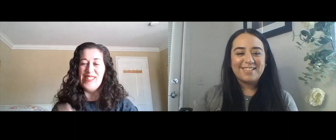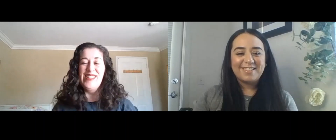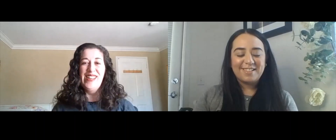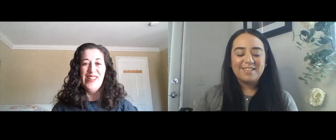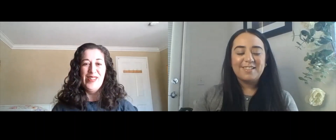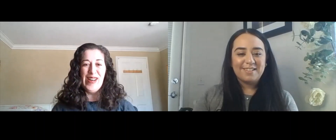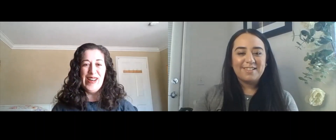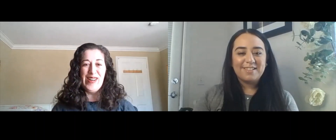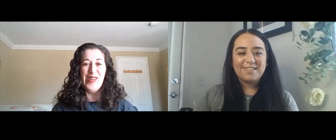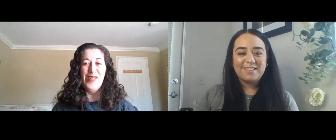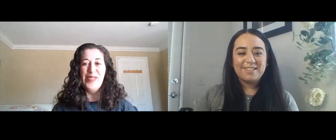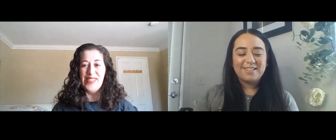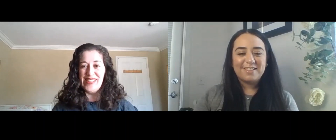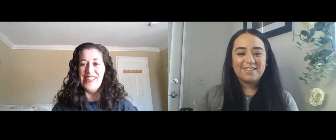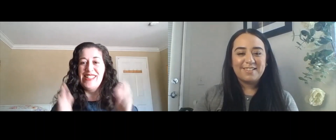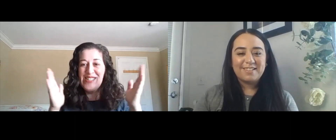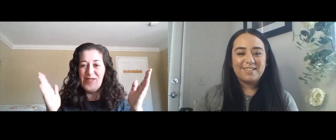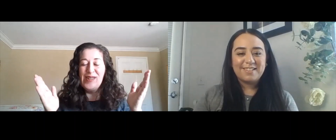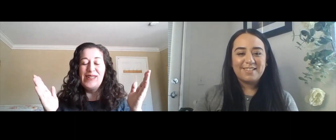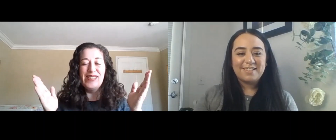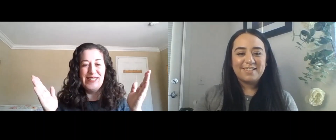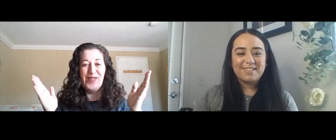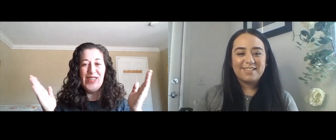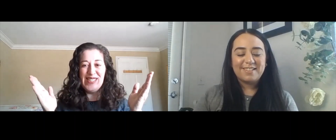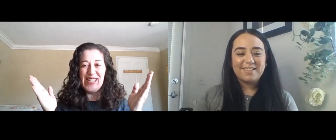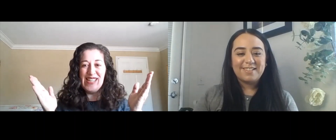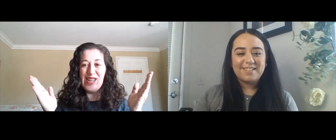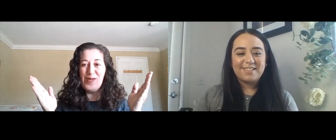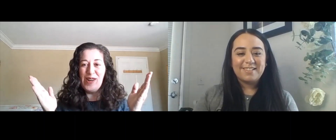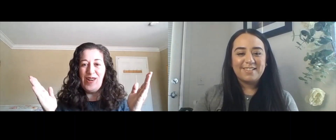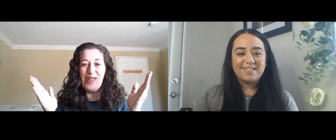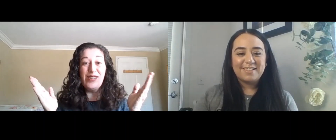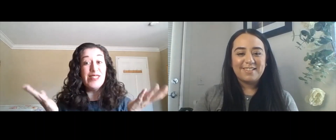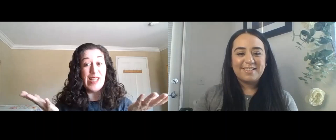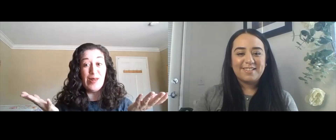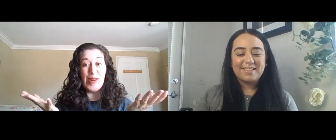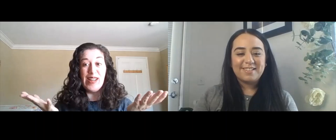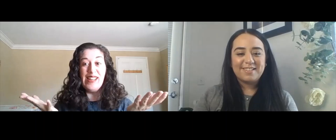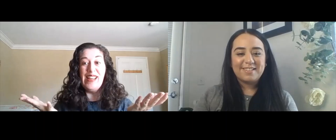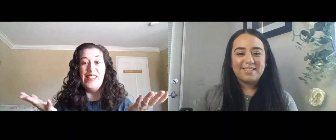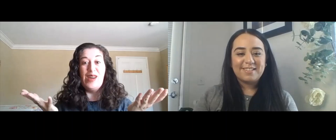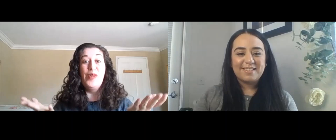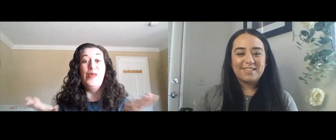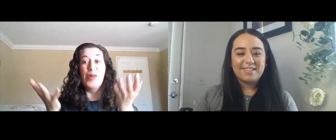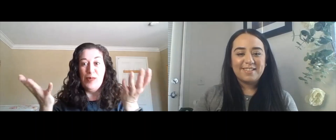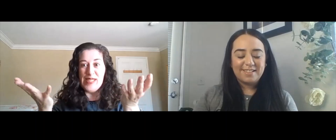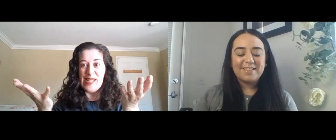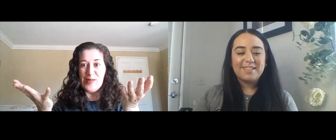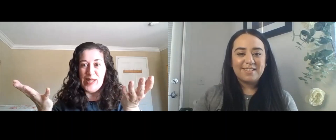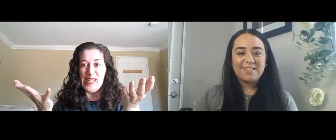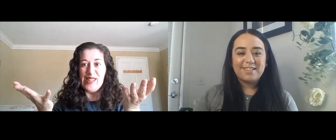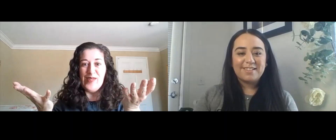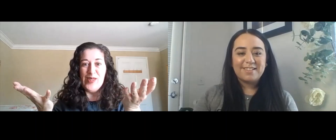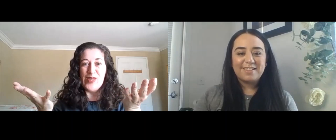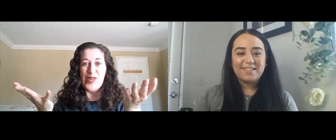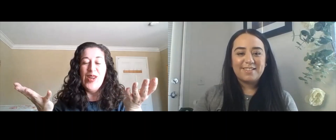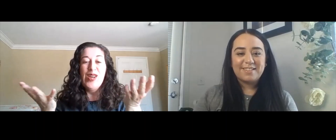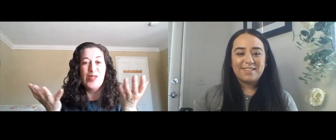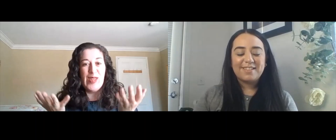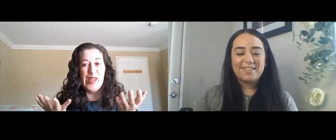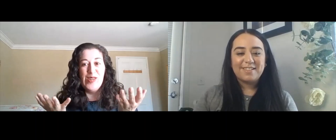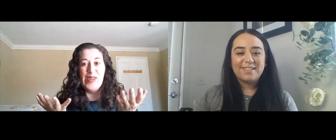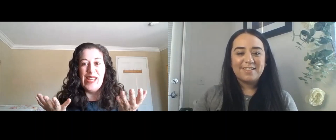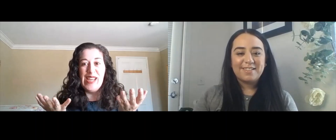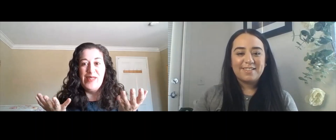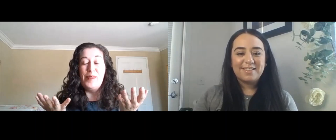out the different feast days that we are celebrating and that we will be celebrating in the future.